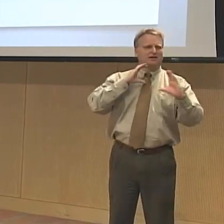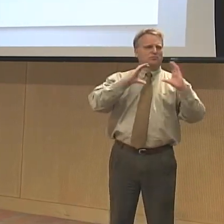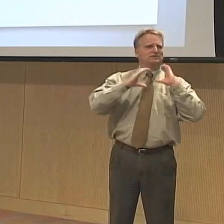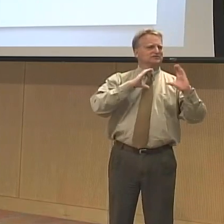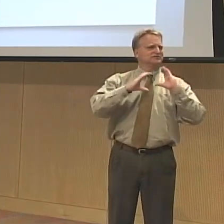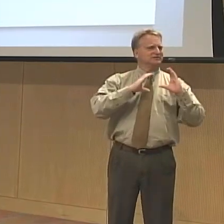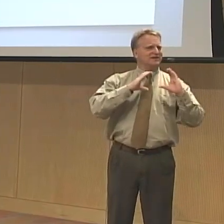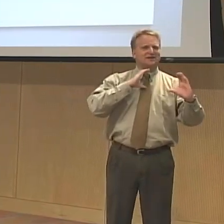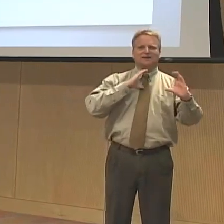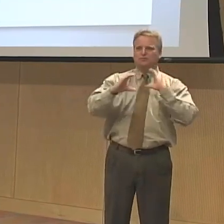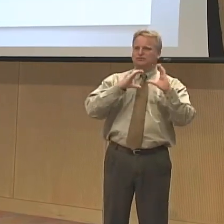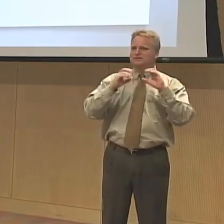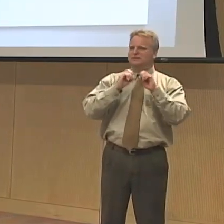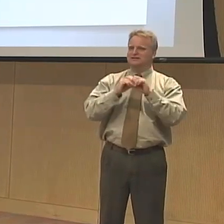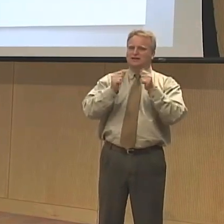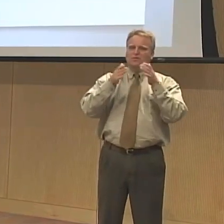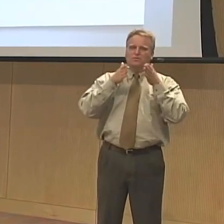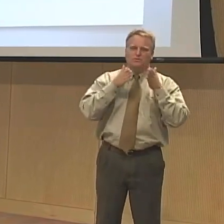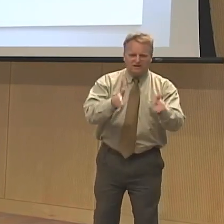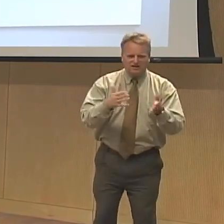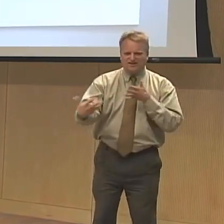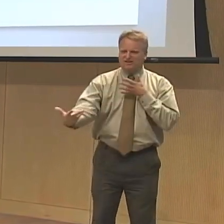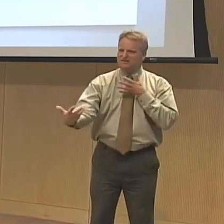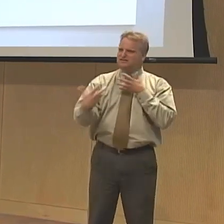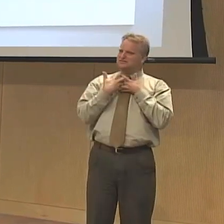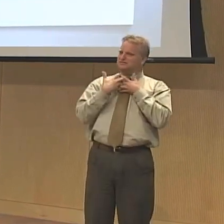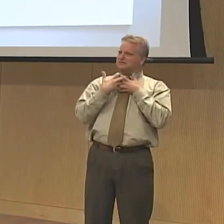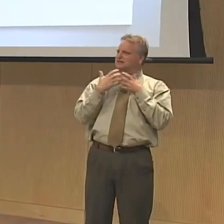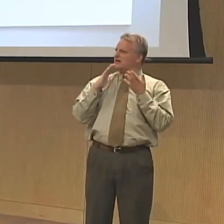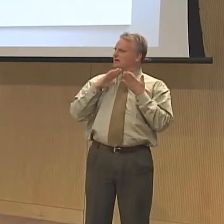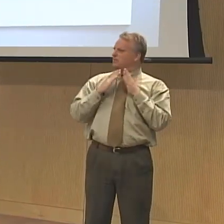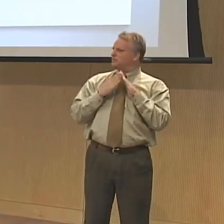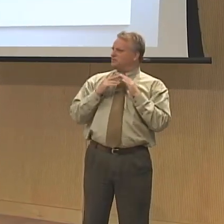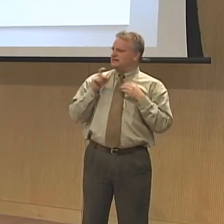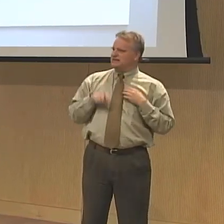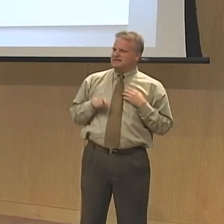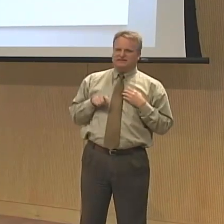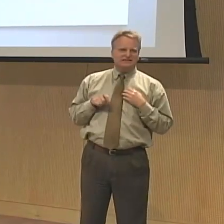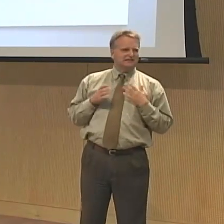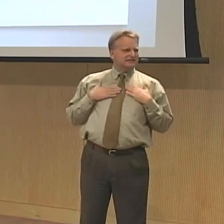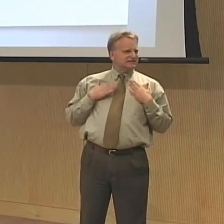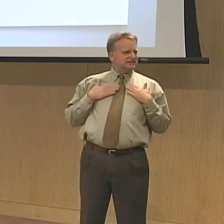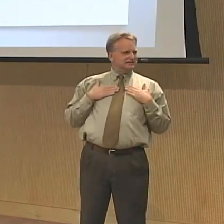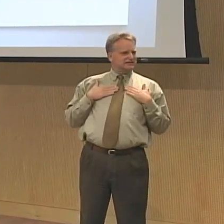It's about communication, communicating in a way that fits the community's need.